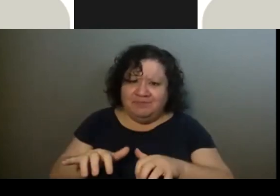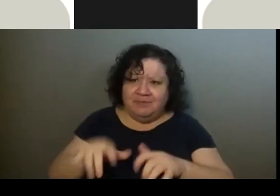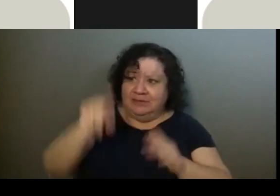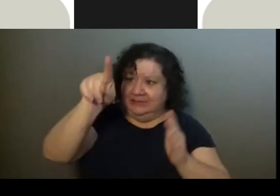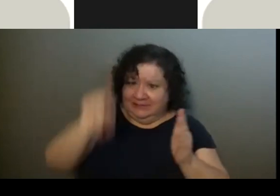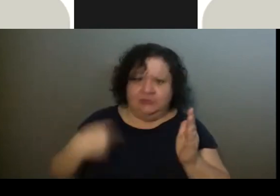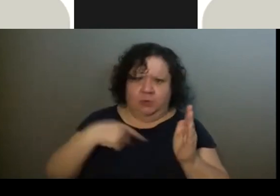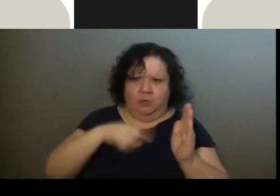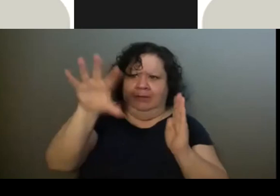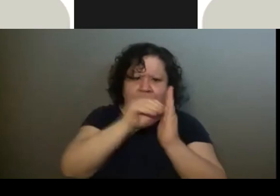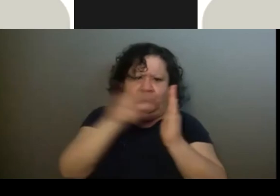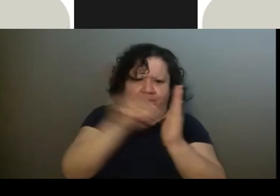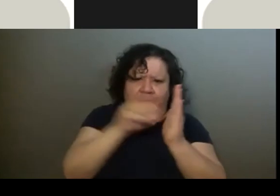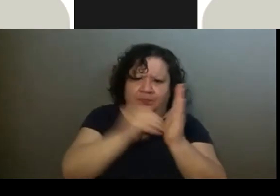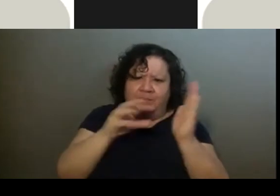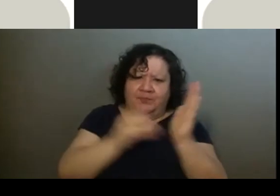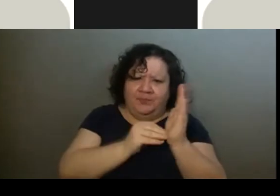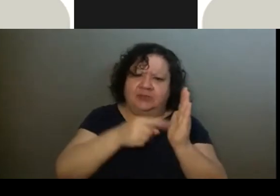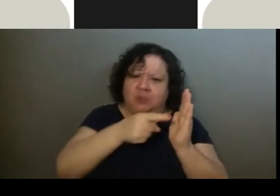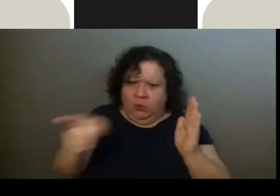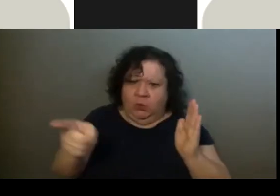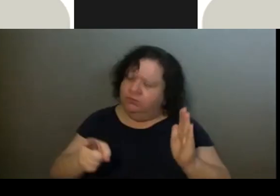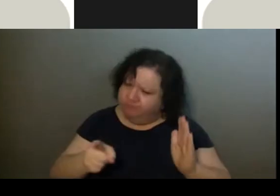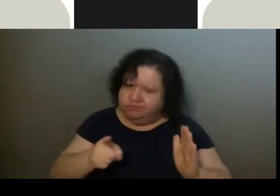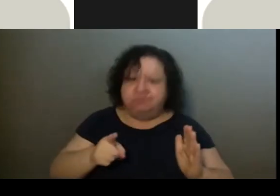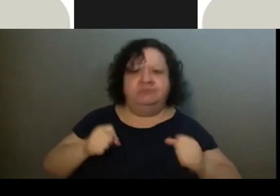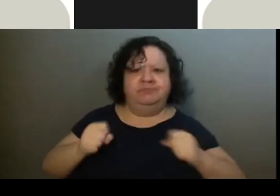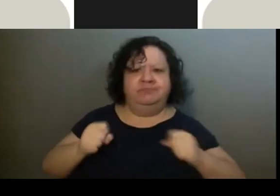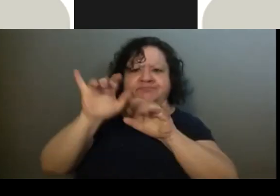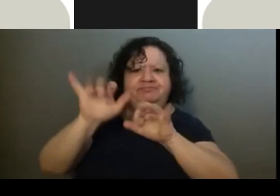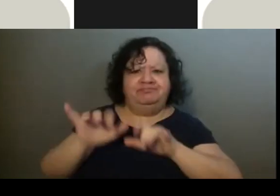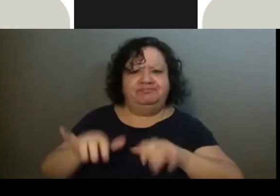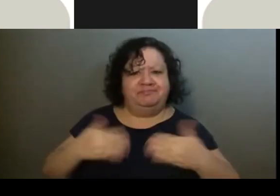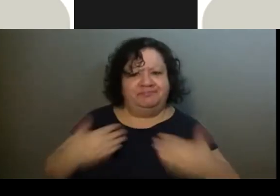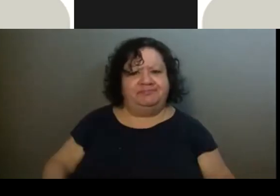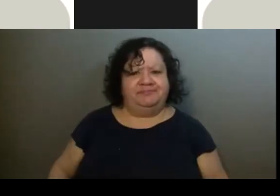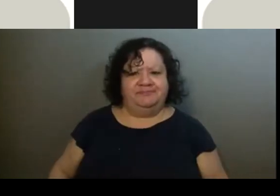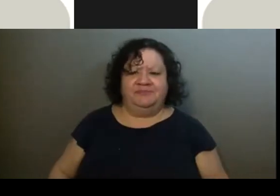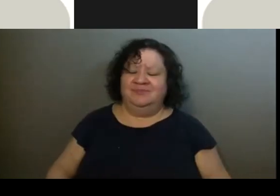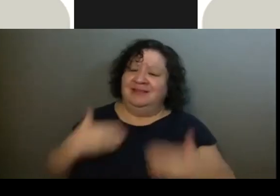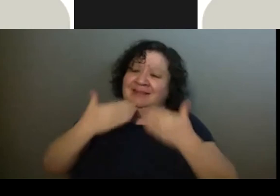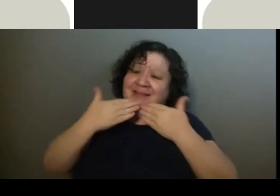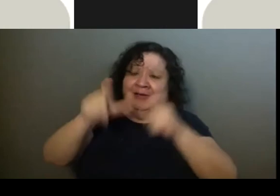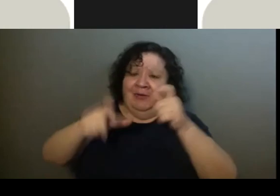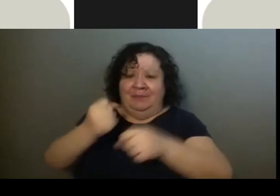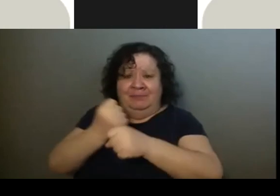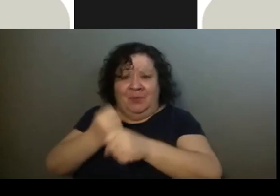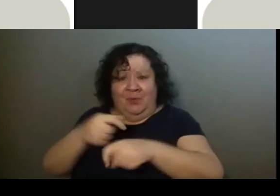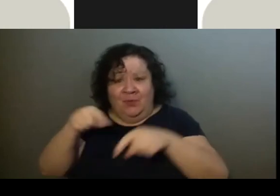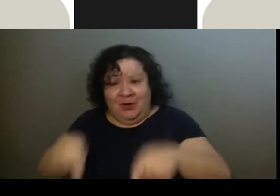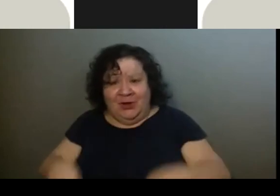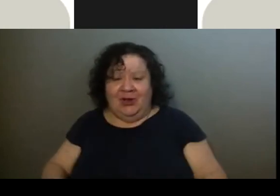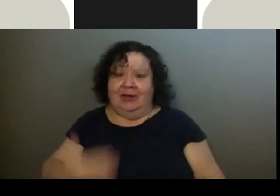with you. Thank you. Thank you to the organizers. Thank you to all of our partners across the region and representatives who tuned